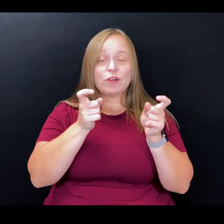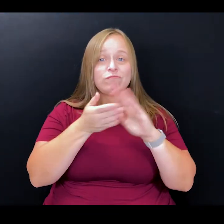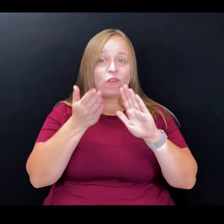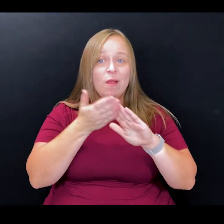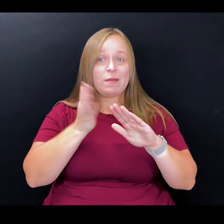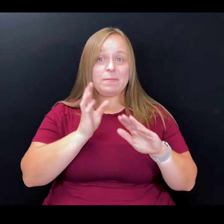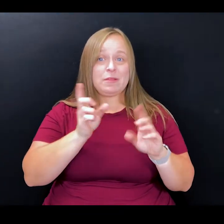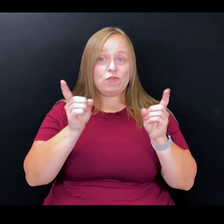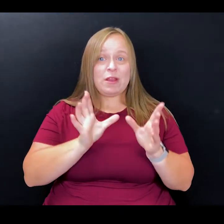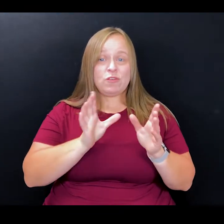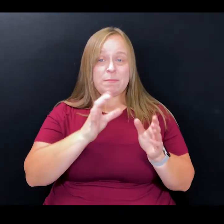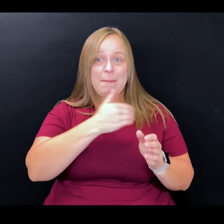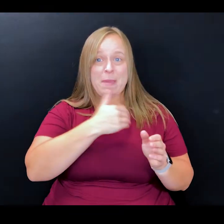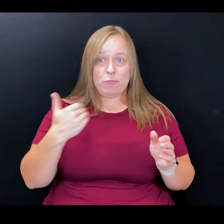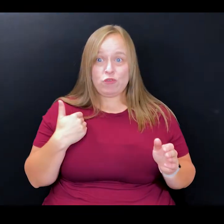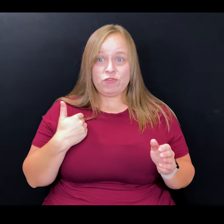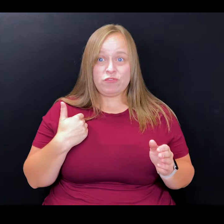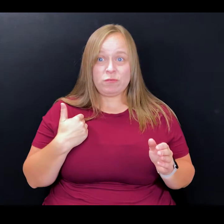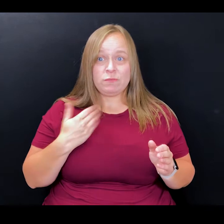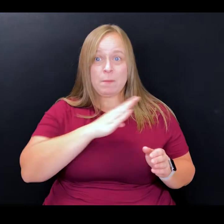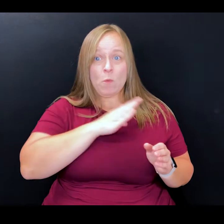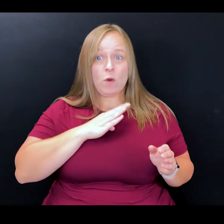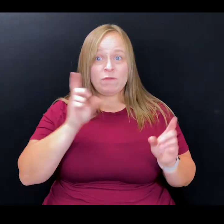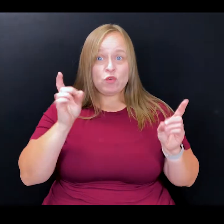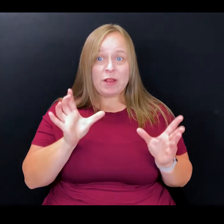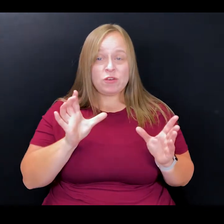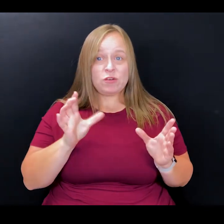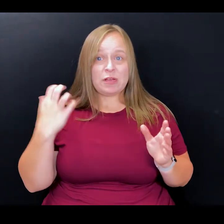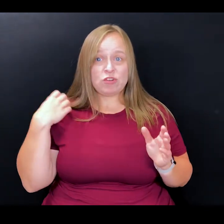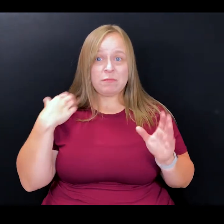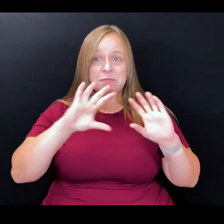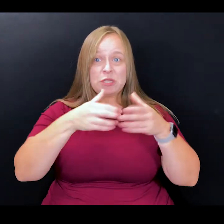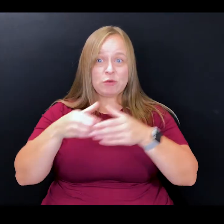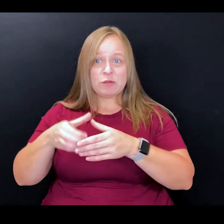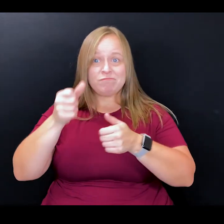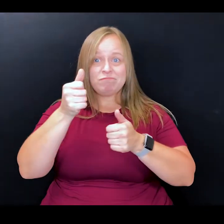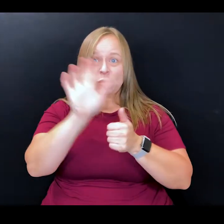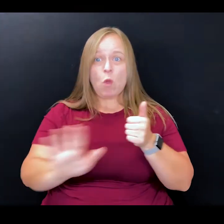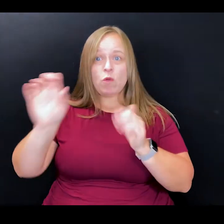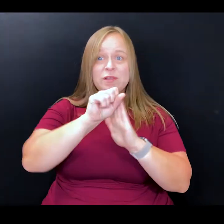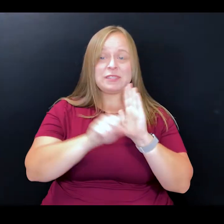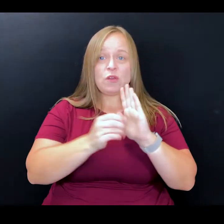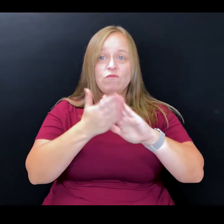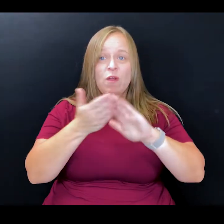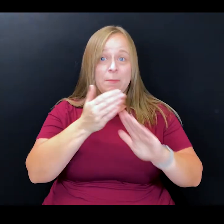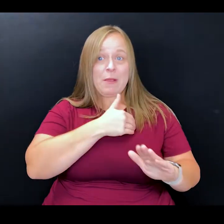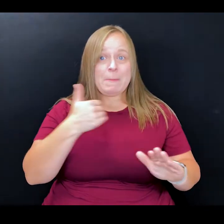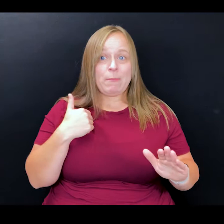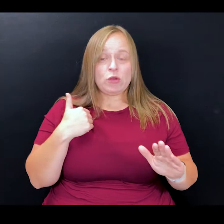governed and directed by consumers, meaning that our board of directors, our chapters throughout the state, they're all run